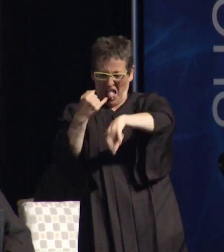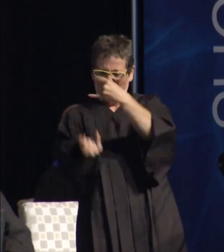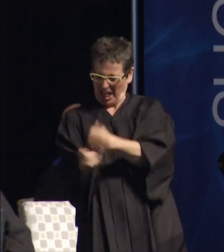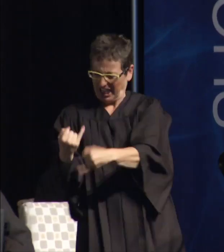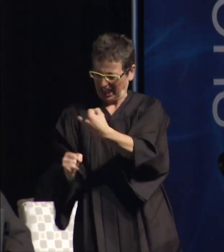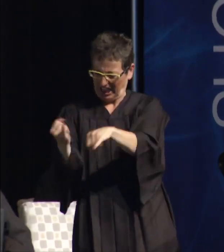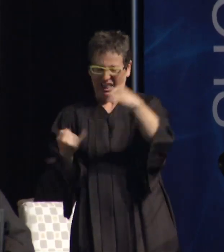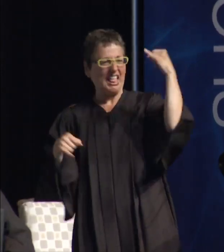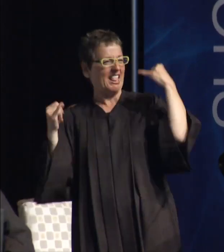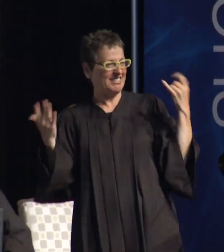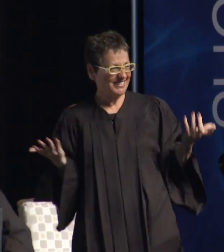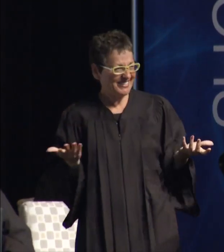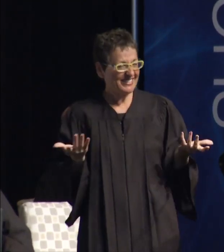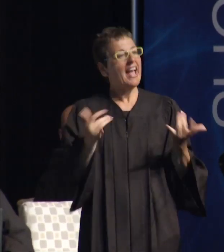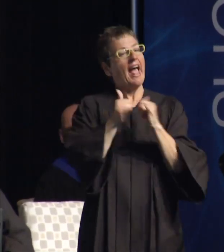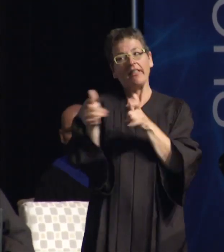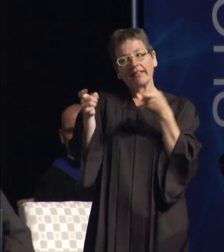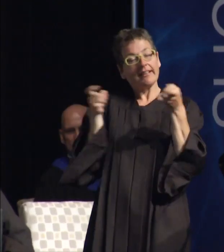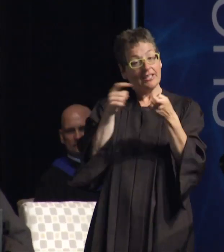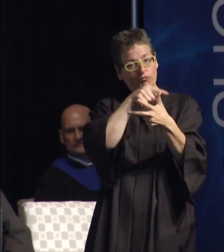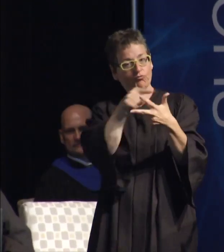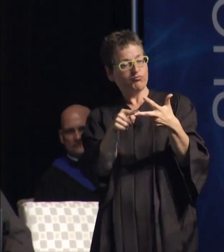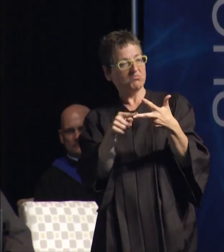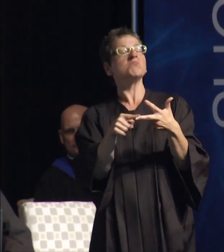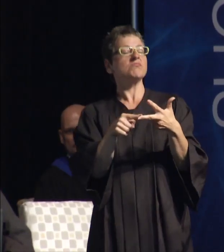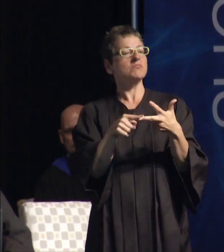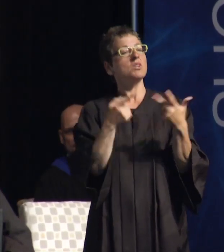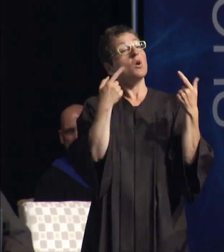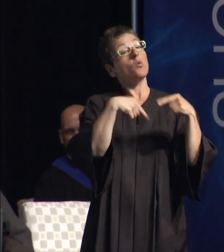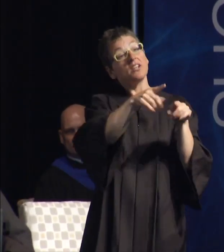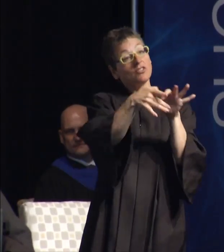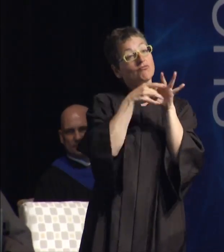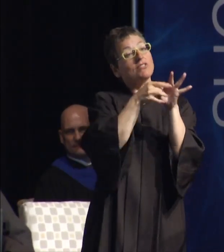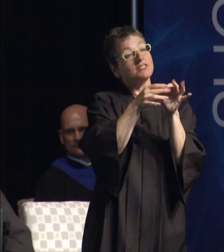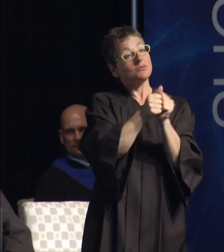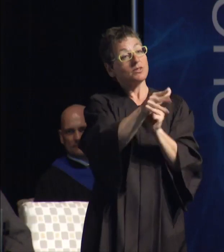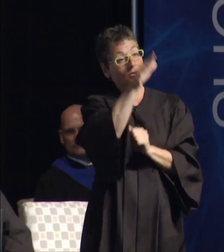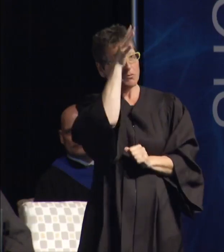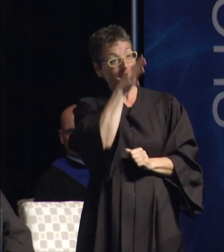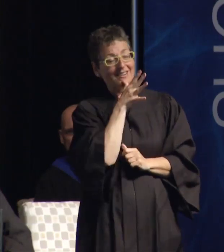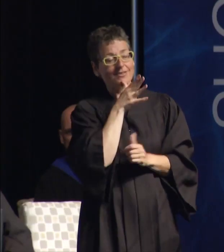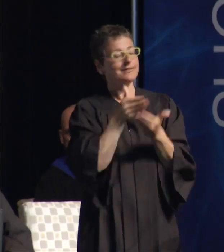that regardless of your relationship with your parents, you'll miss them when they're gone from your life.